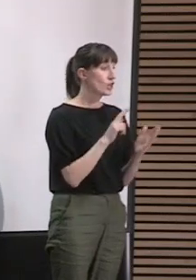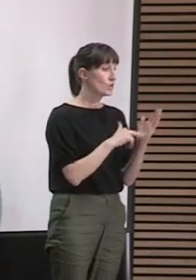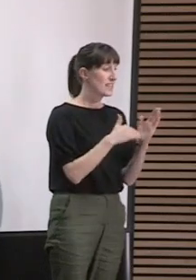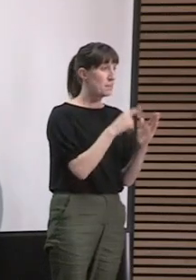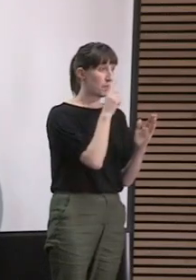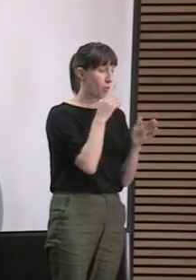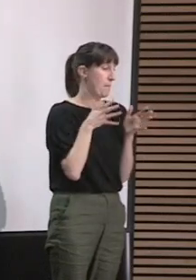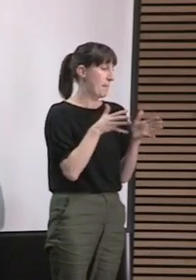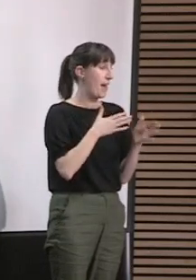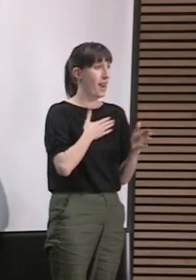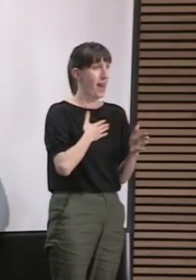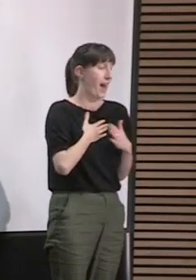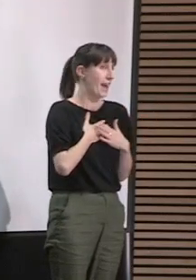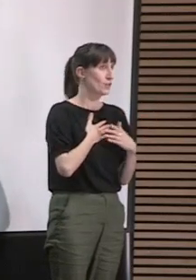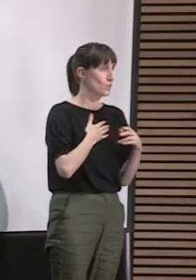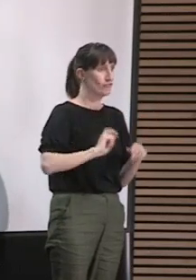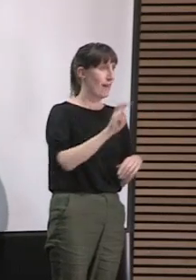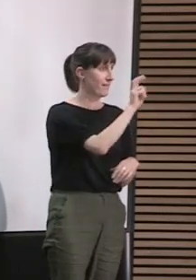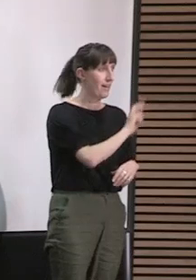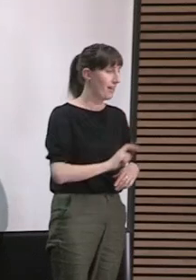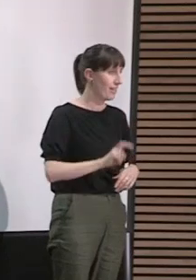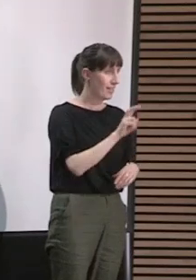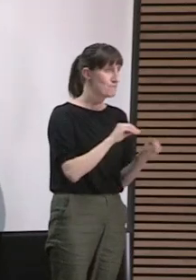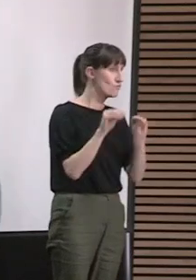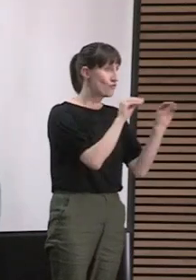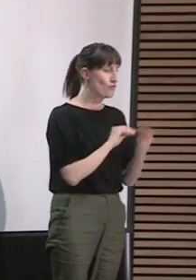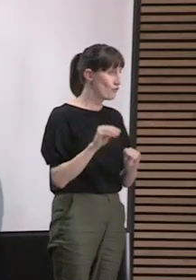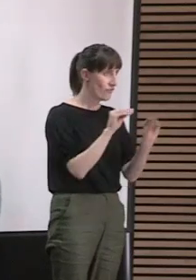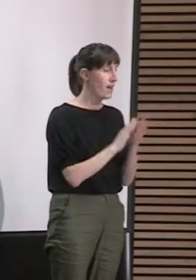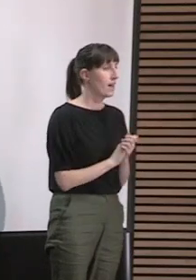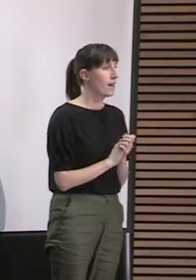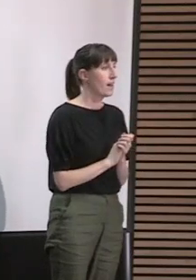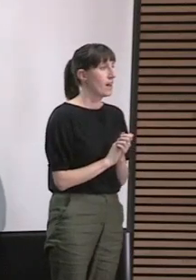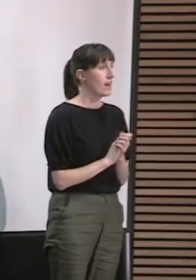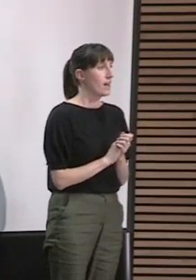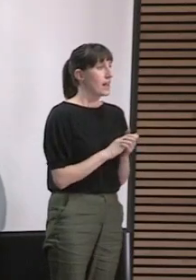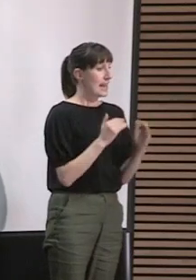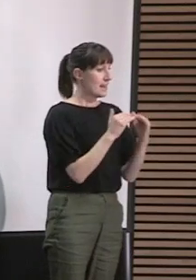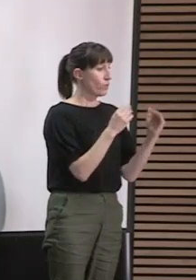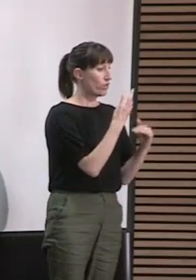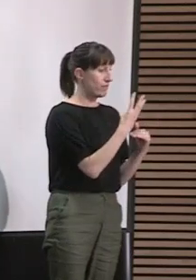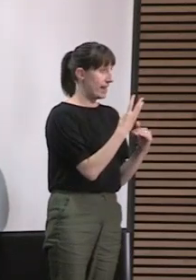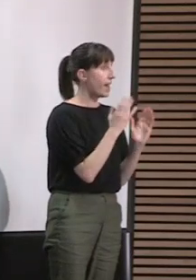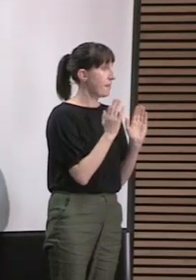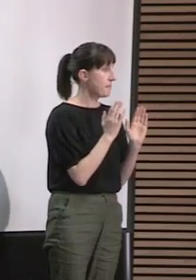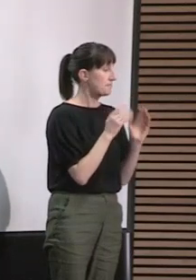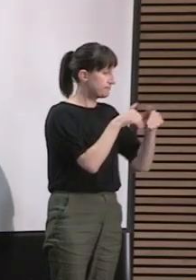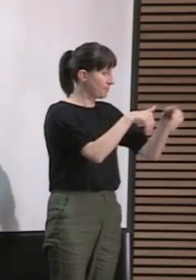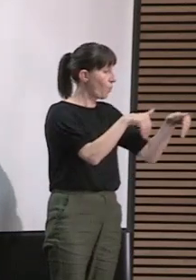and so differentiating between regions, unless you're going to have the hard borders that we have around the level 3 in Auckland at the moment, is